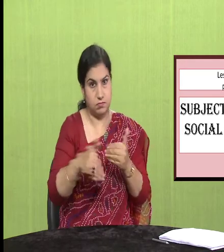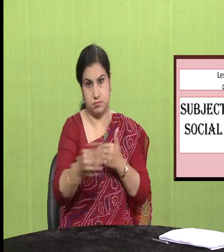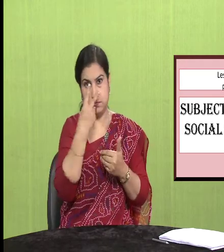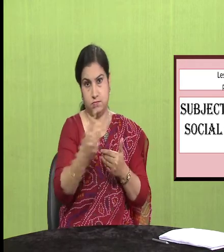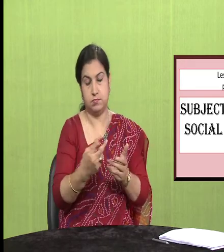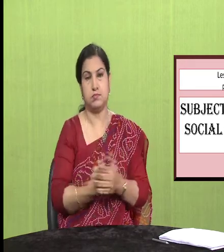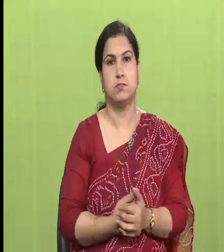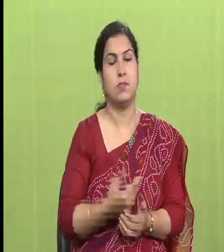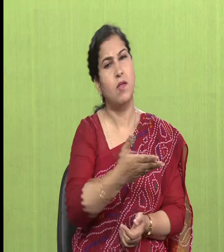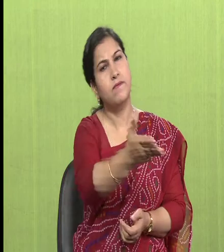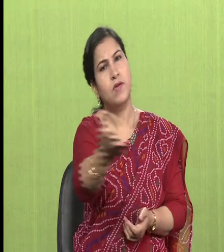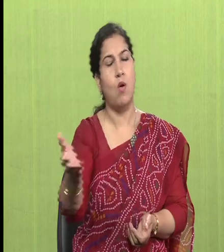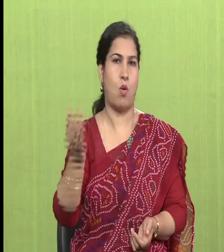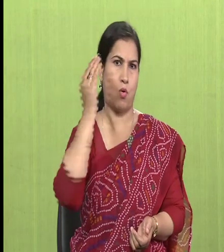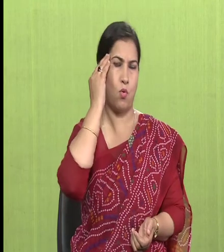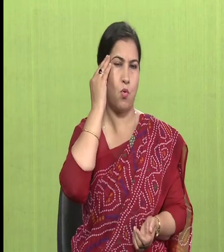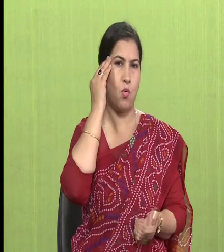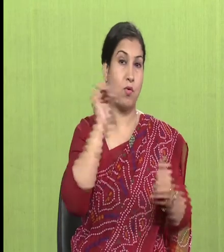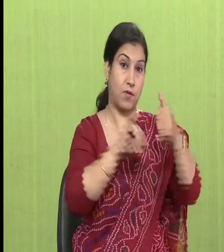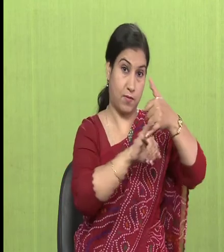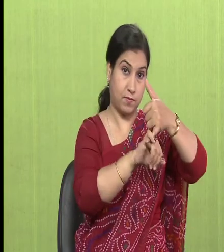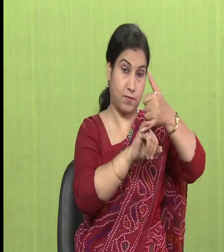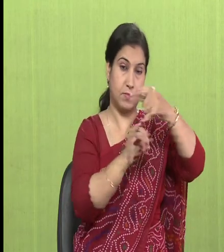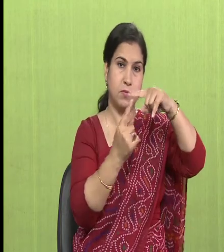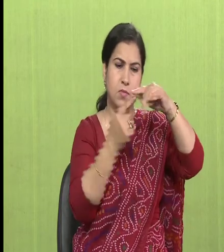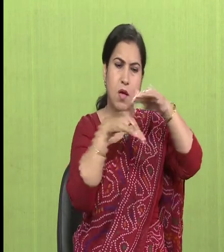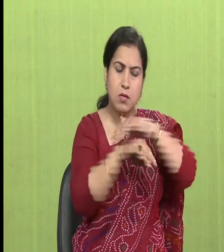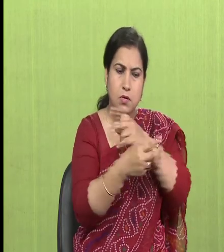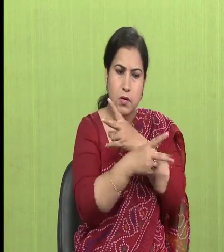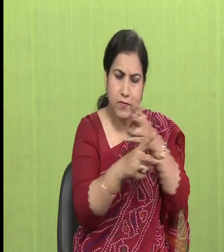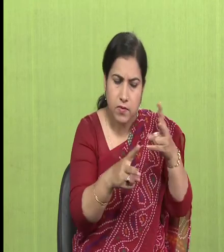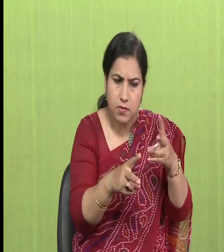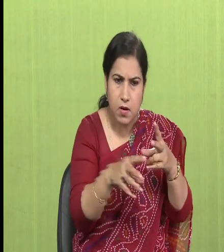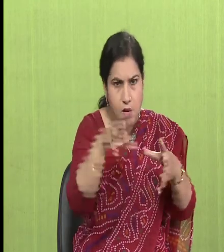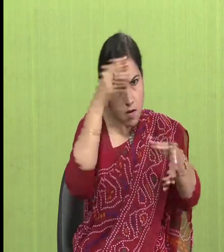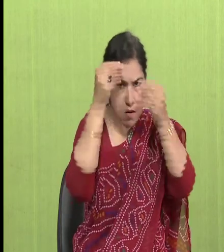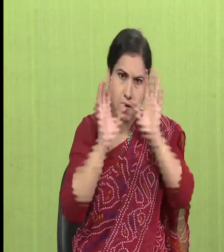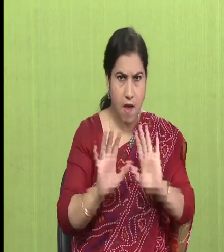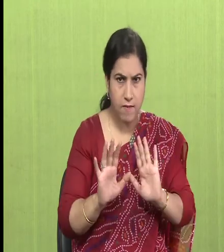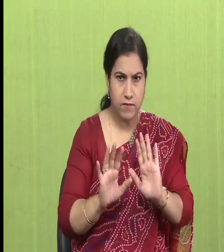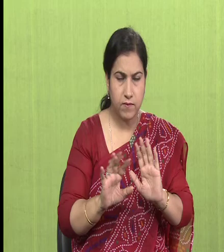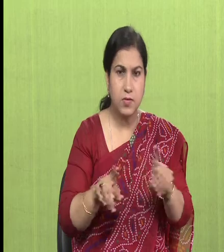We all know that there are many subjects in schools and colleges. Subjects like